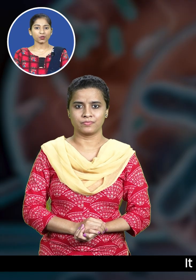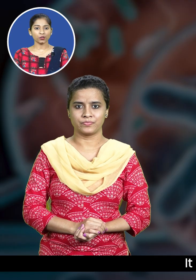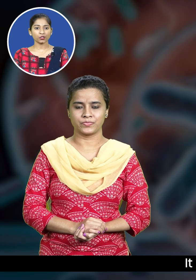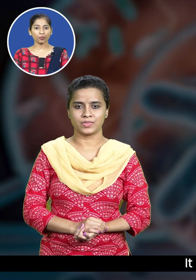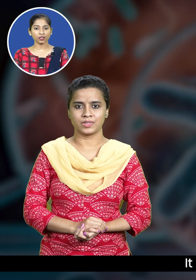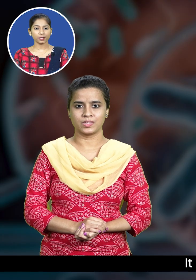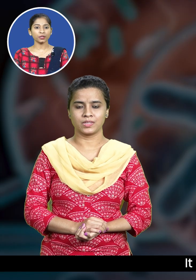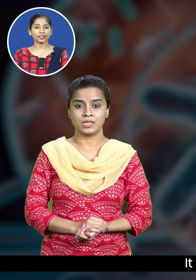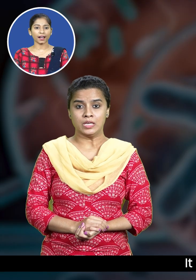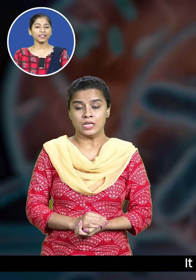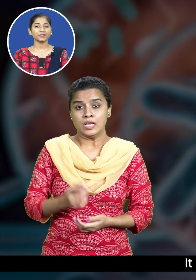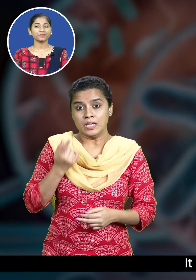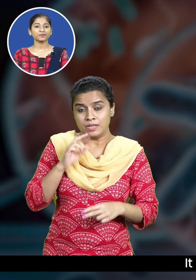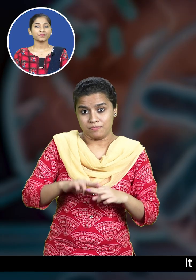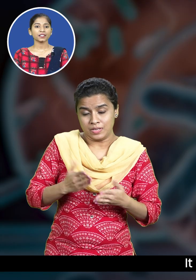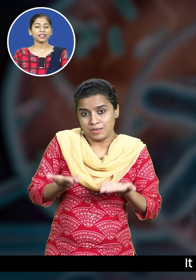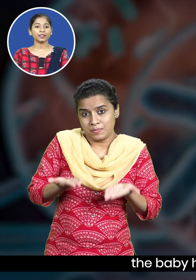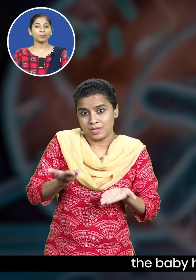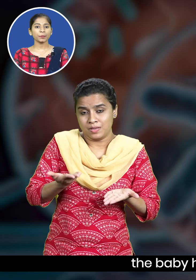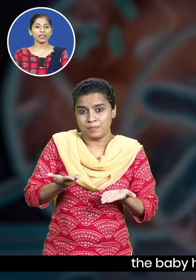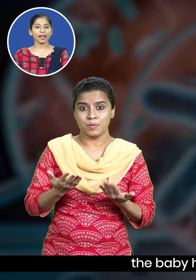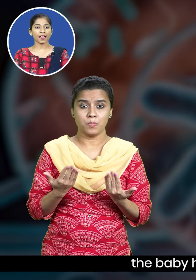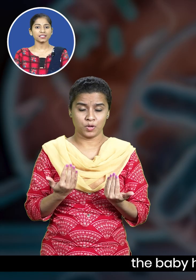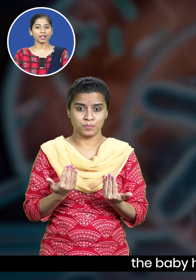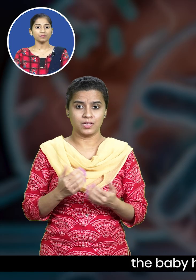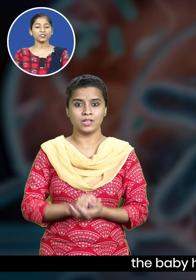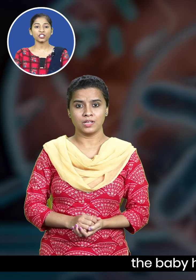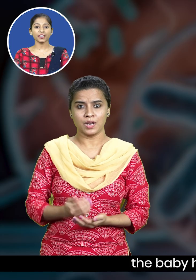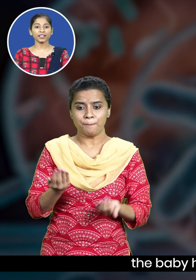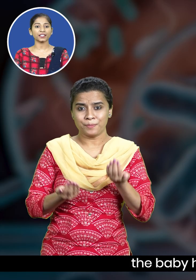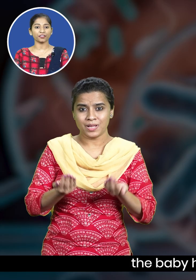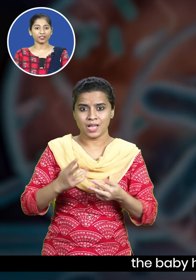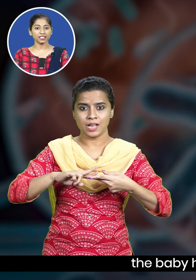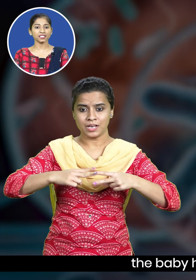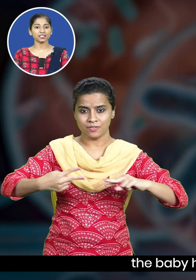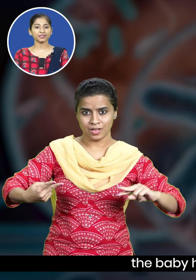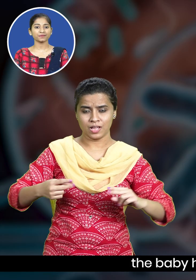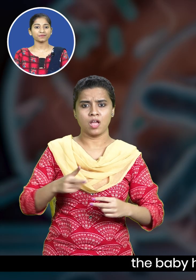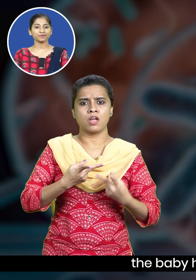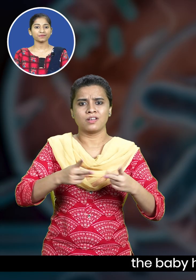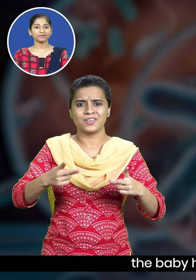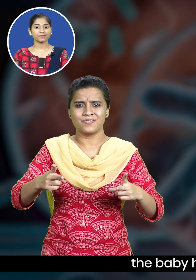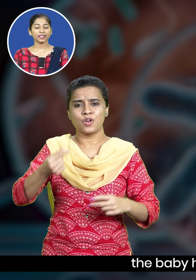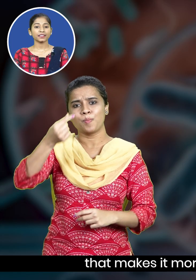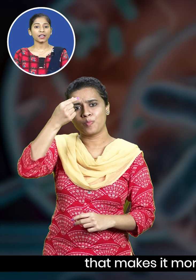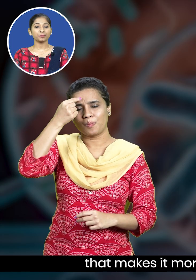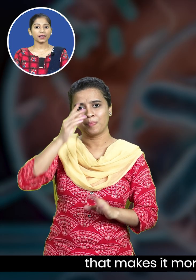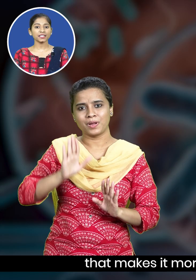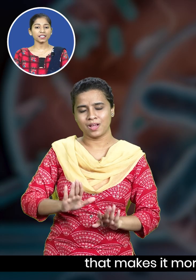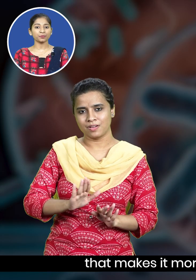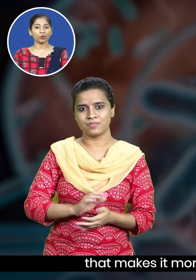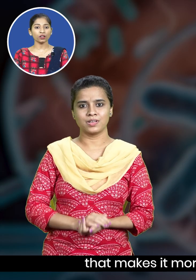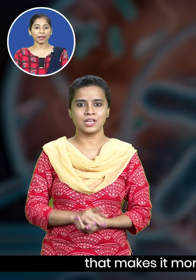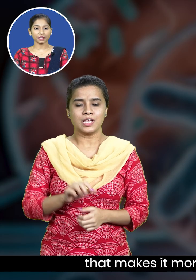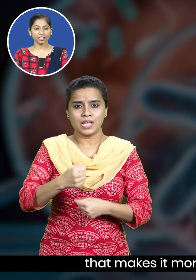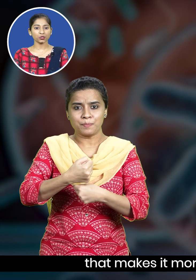It is also possible that the baby has some genetic difference that makes